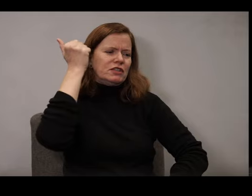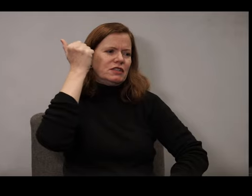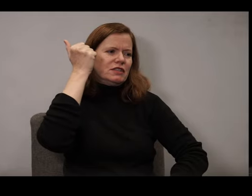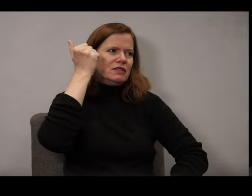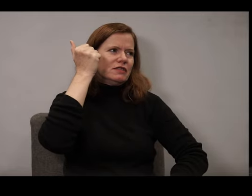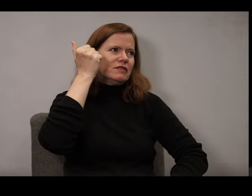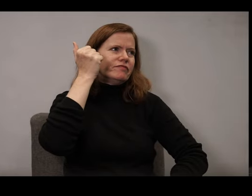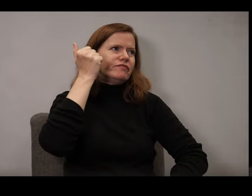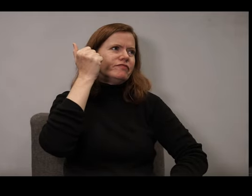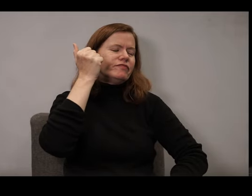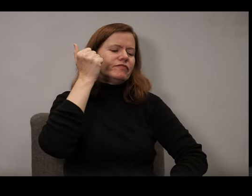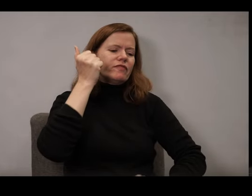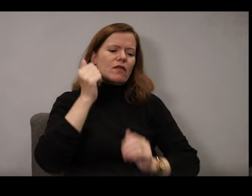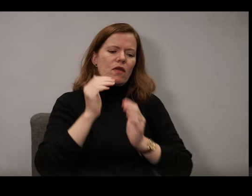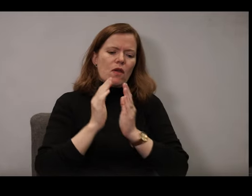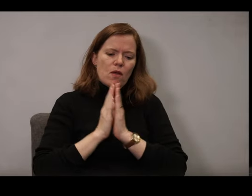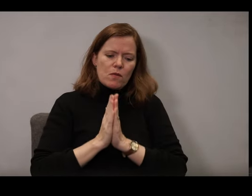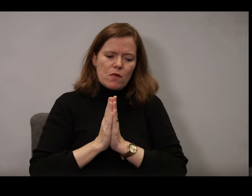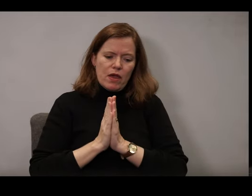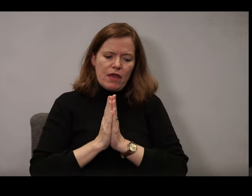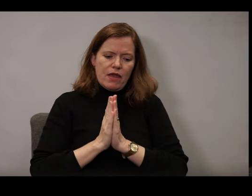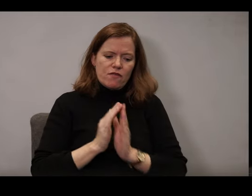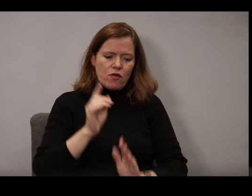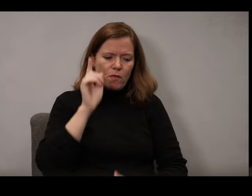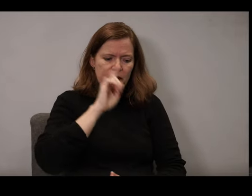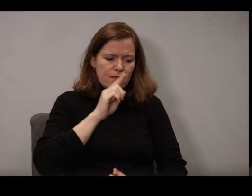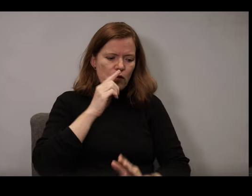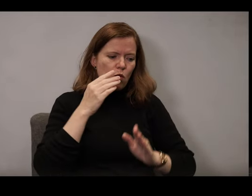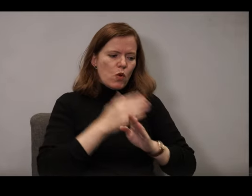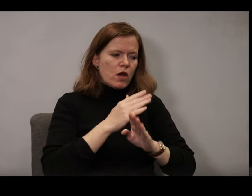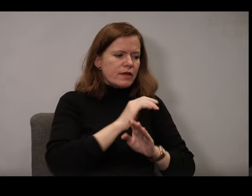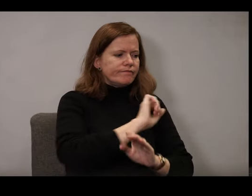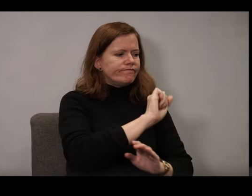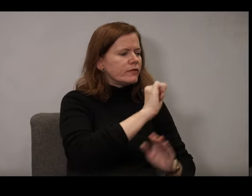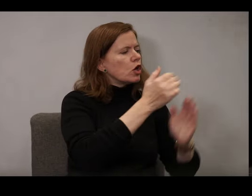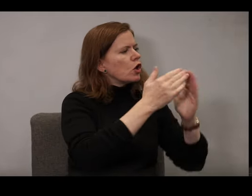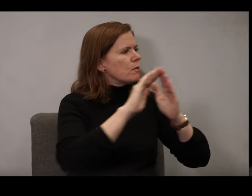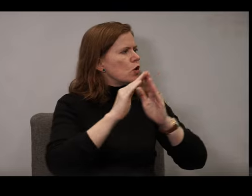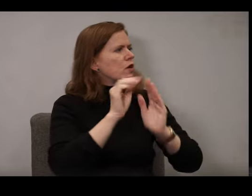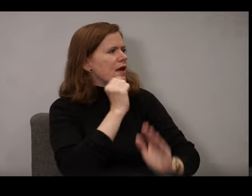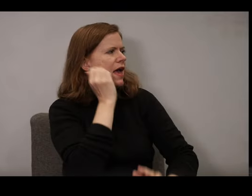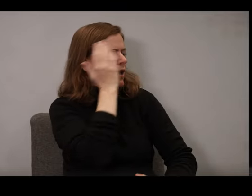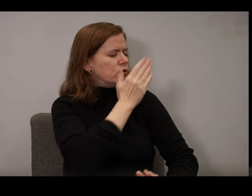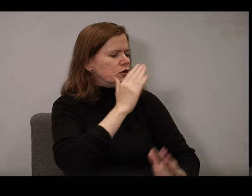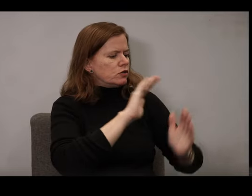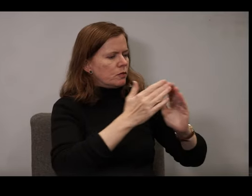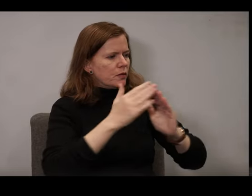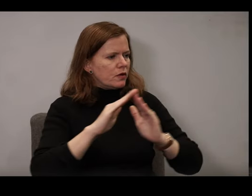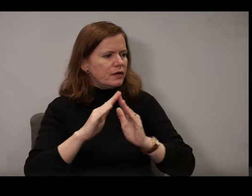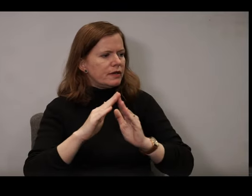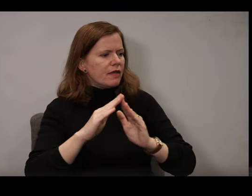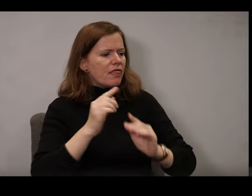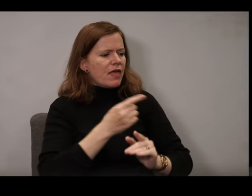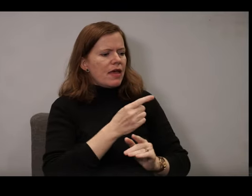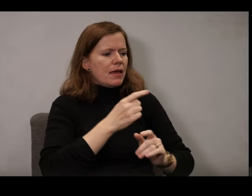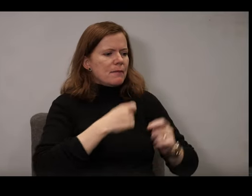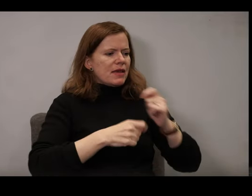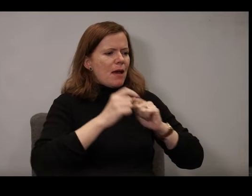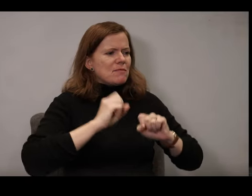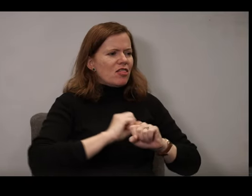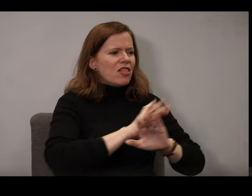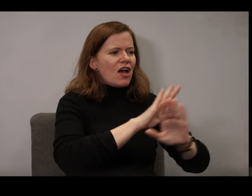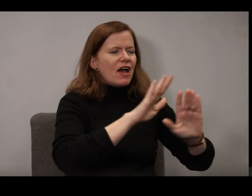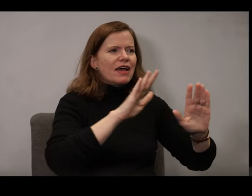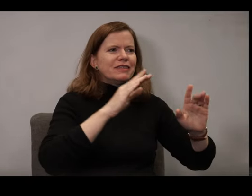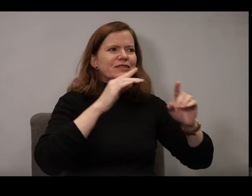We pray for those engaged in gospel work in Indigenous communities. Might they be a light to those communities sharing the good news